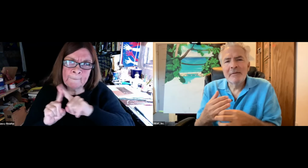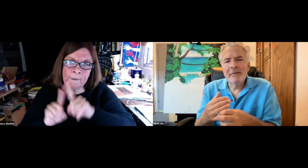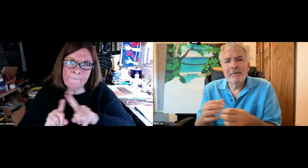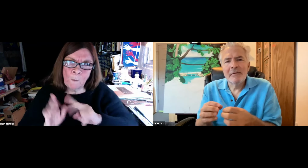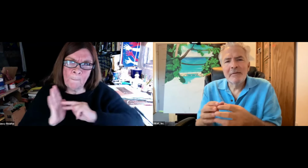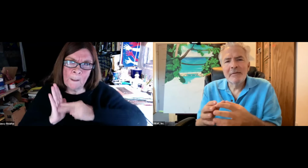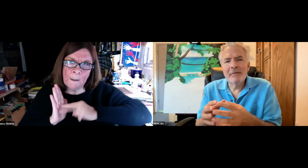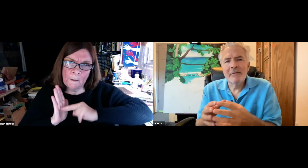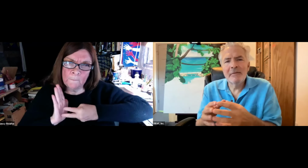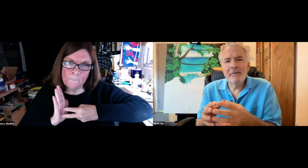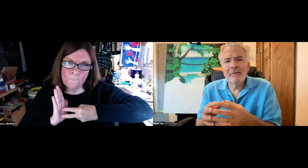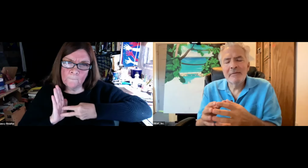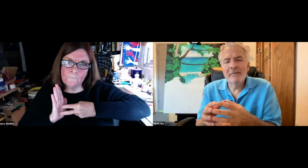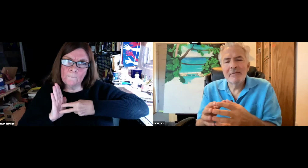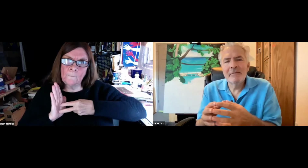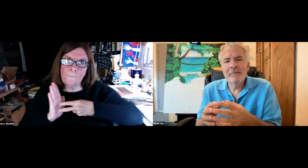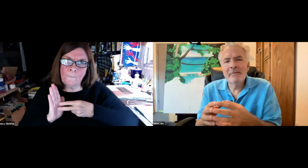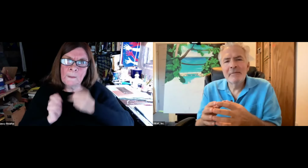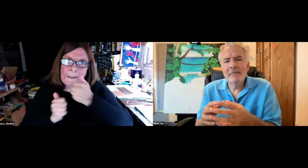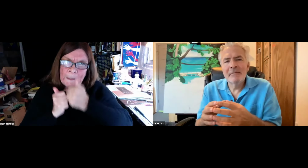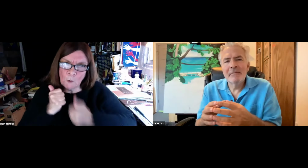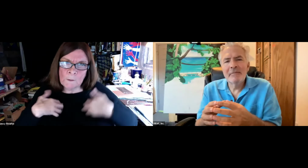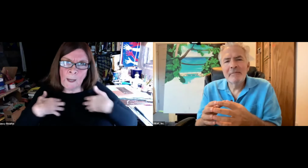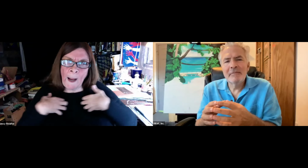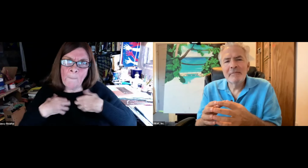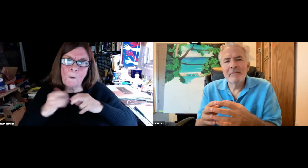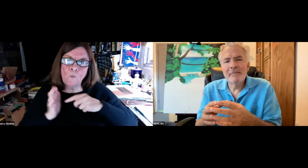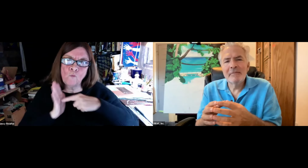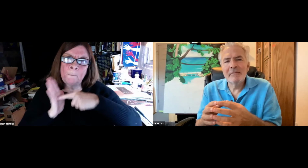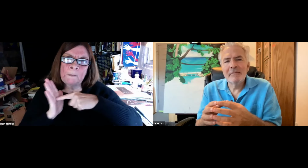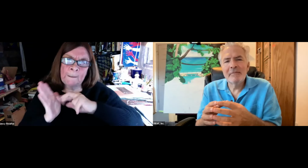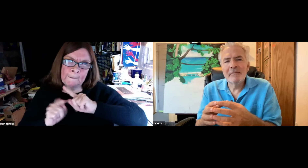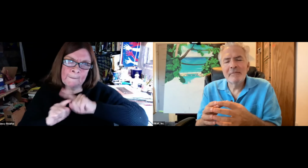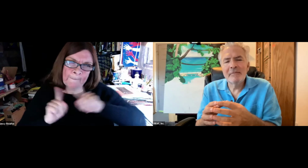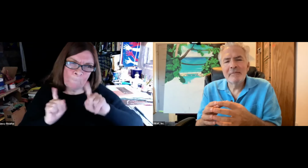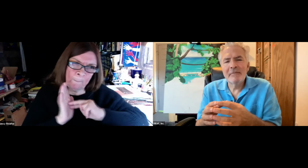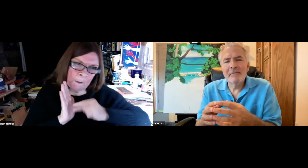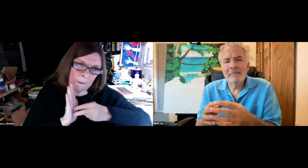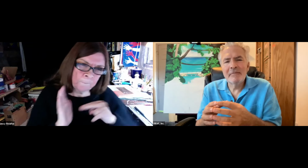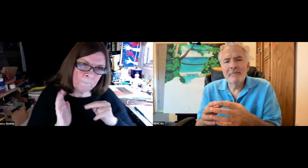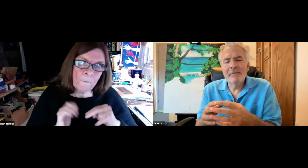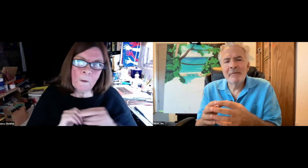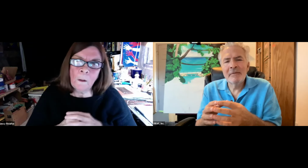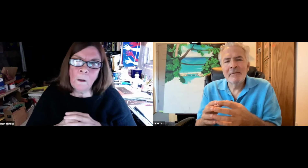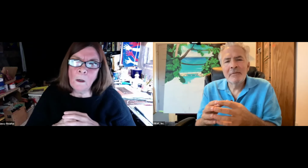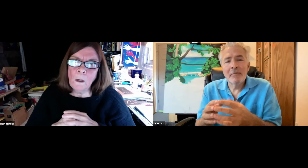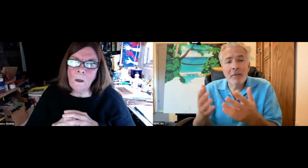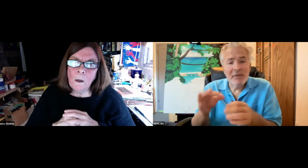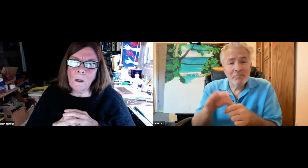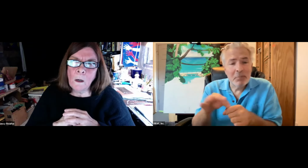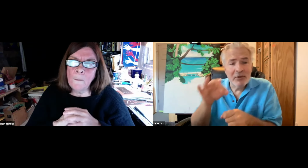animals represented. They represent different meanings. Each animal represents